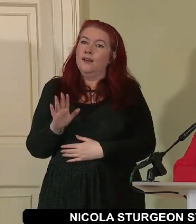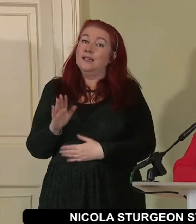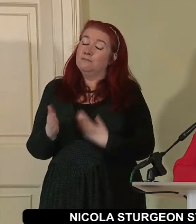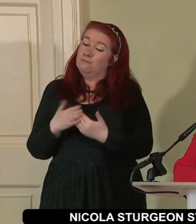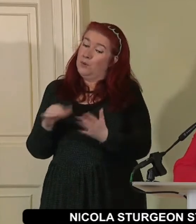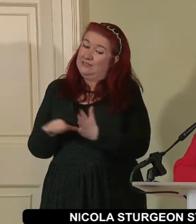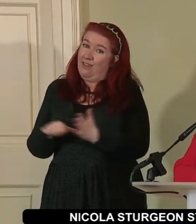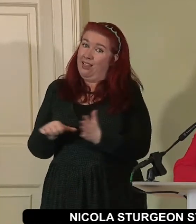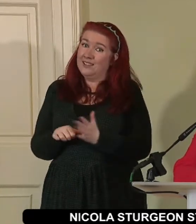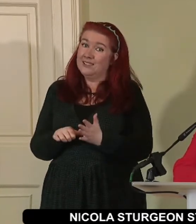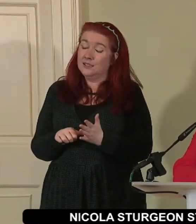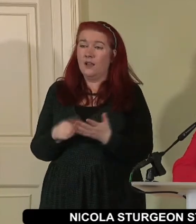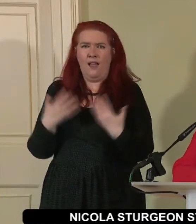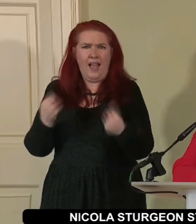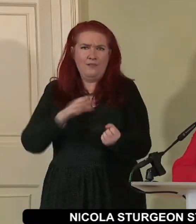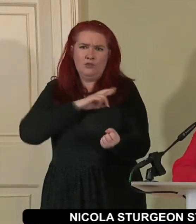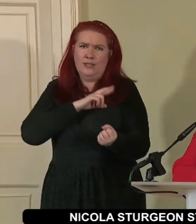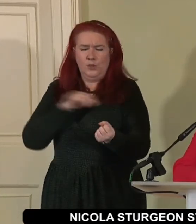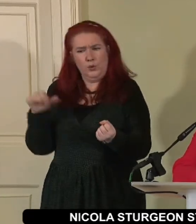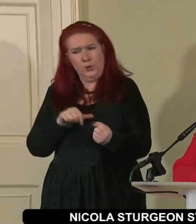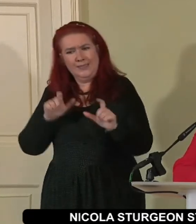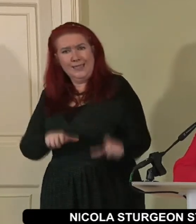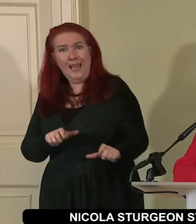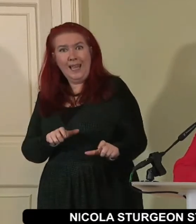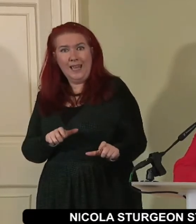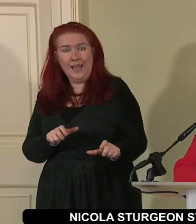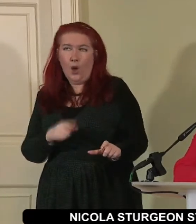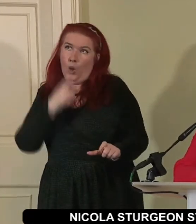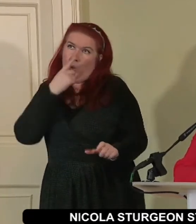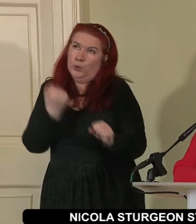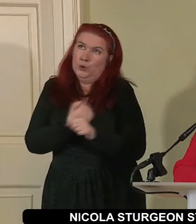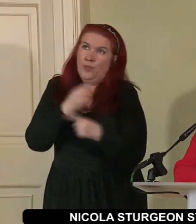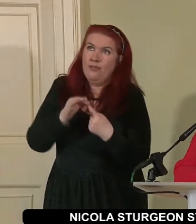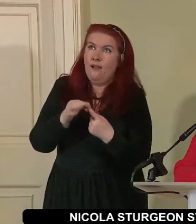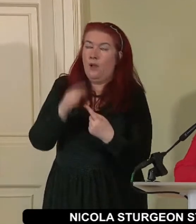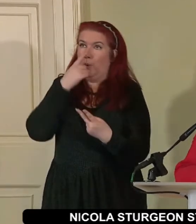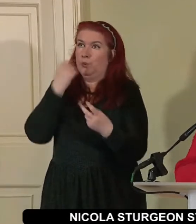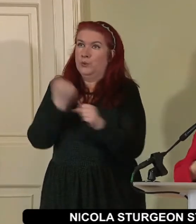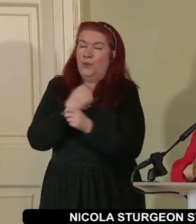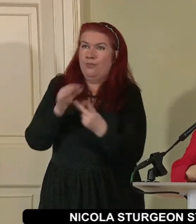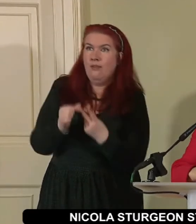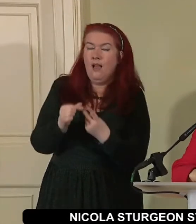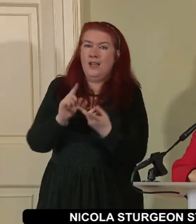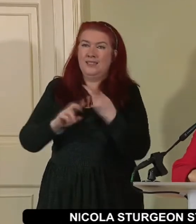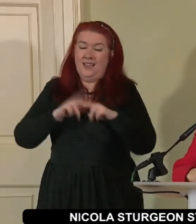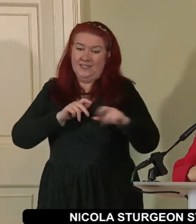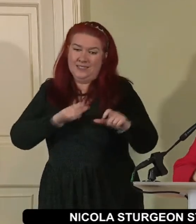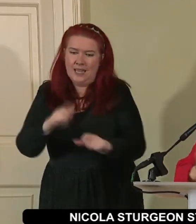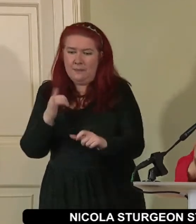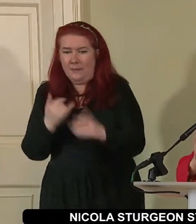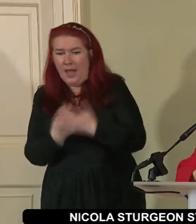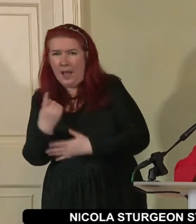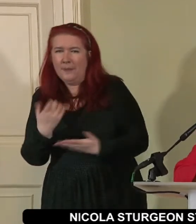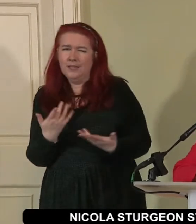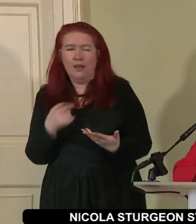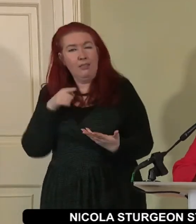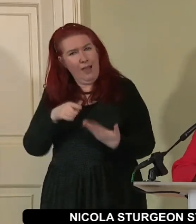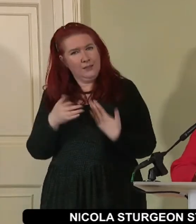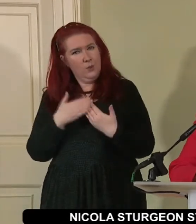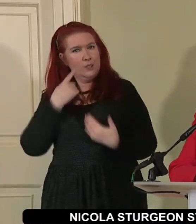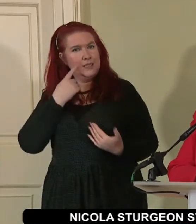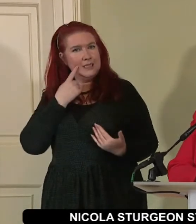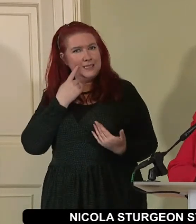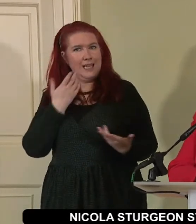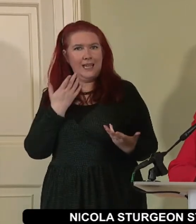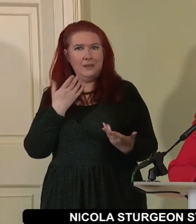because there's always reasons not to. Yeah, if I stay a bit longer, I can do this. If I stay a bit longer, you know, something might happen. It's always easier to find the